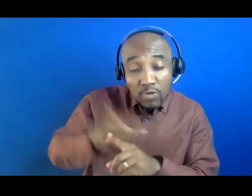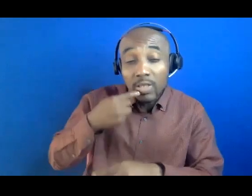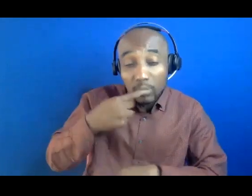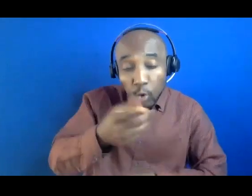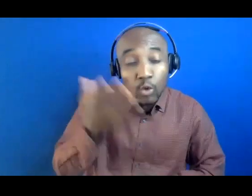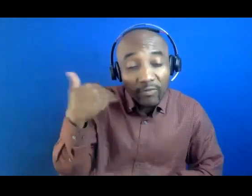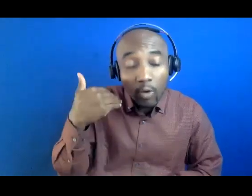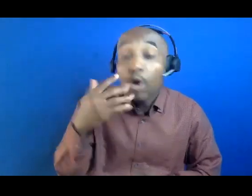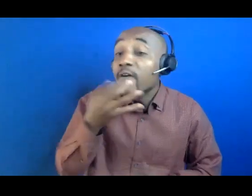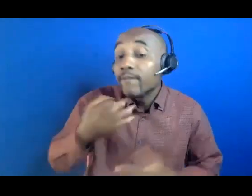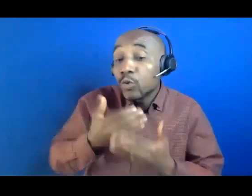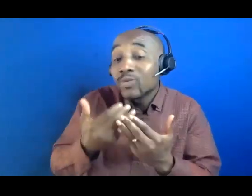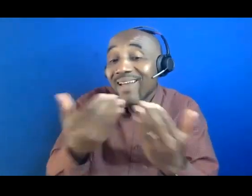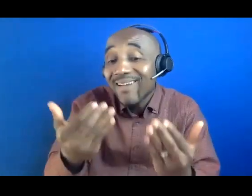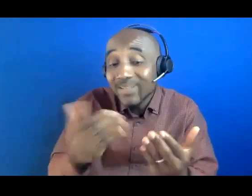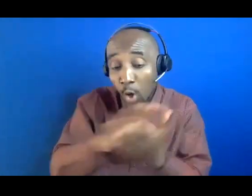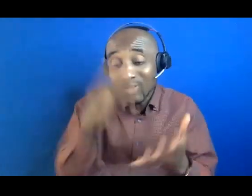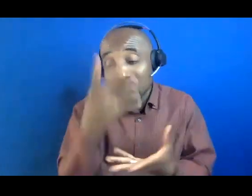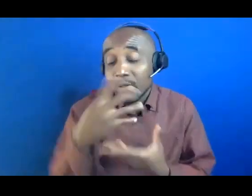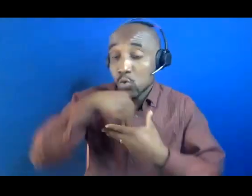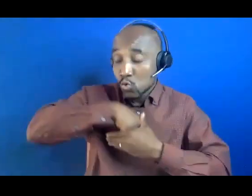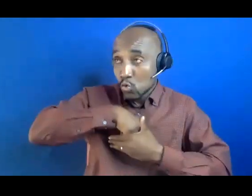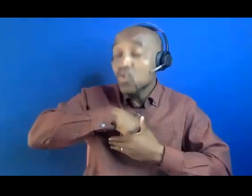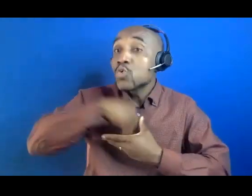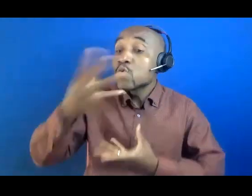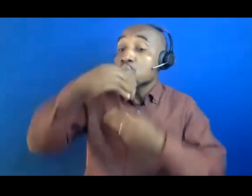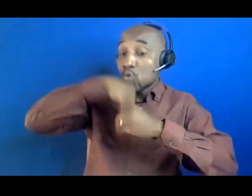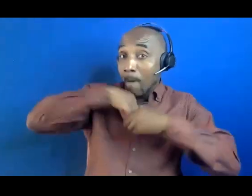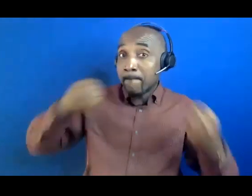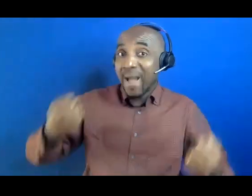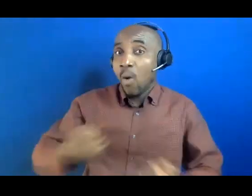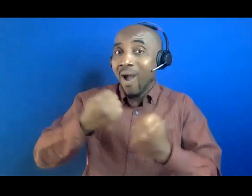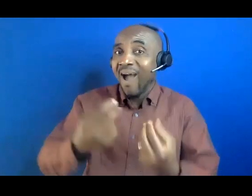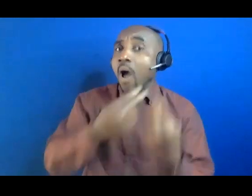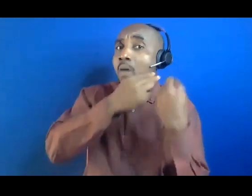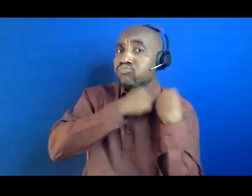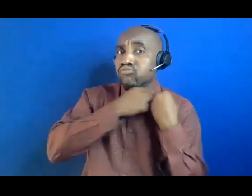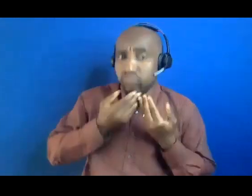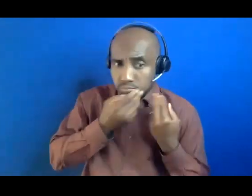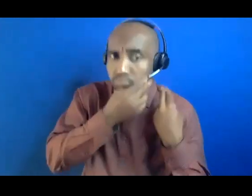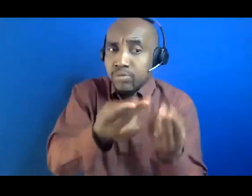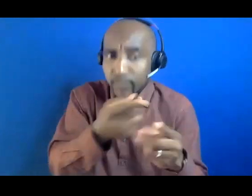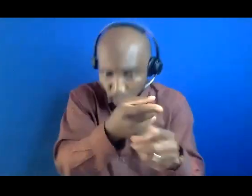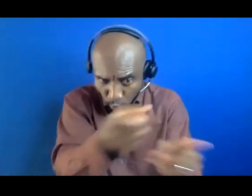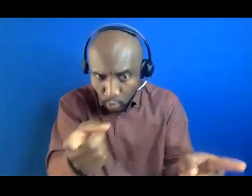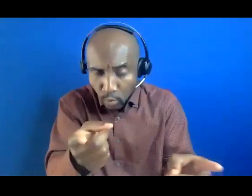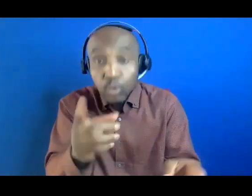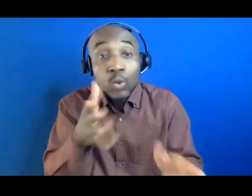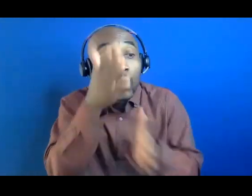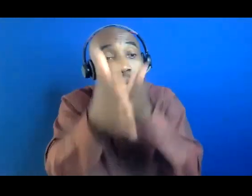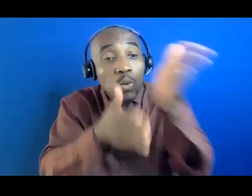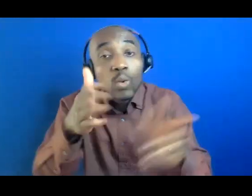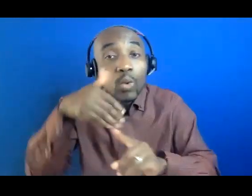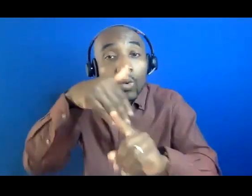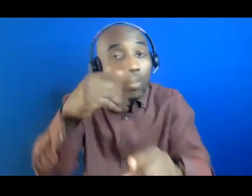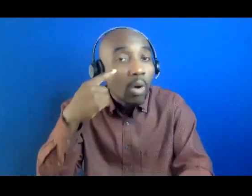baptized with the Holy Spirit, and you will receive power when the Holy Spirit comes on you. And you will be my witnesses in Jerusalem and